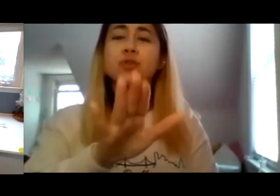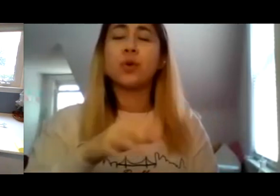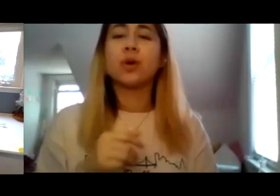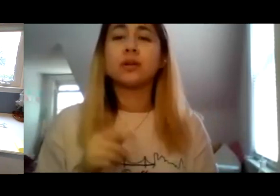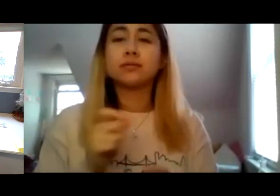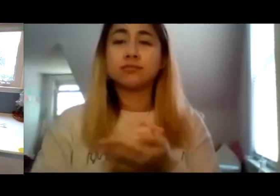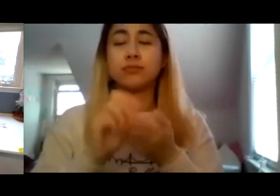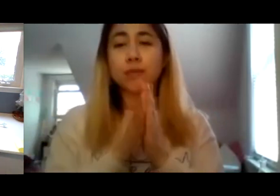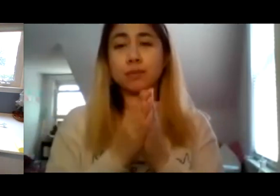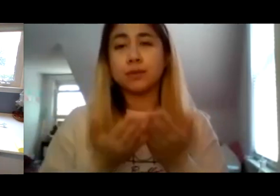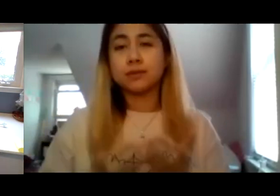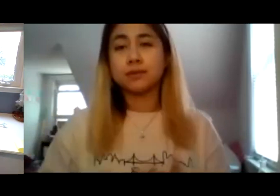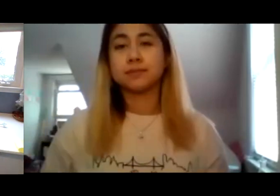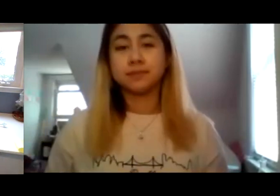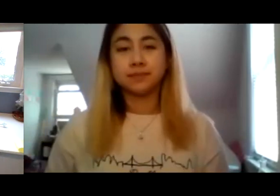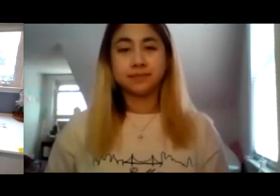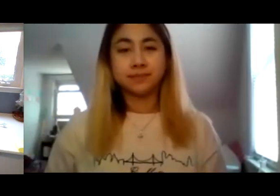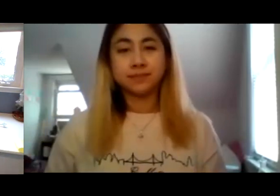your notebook.